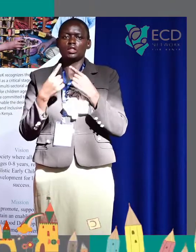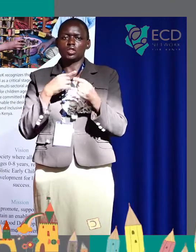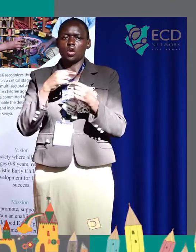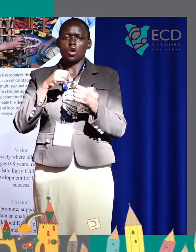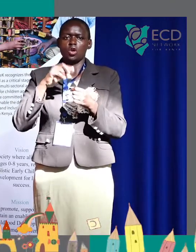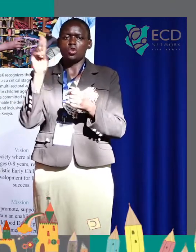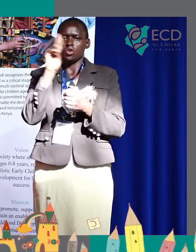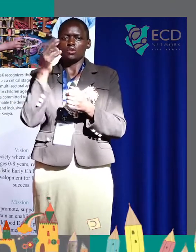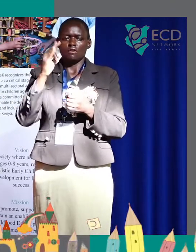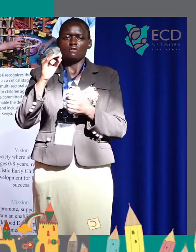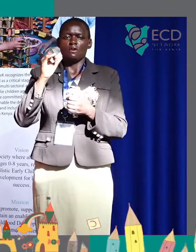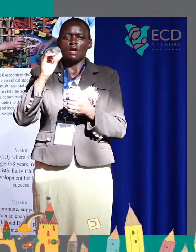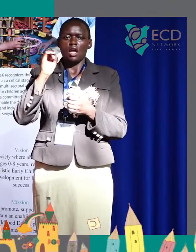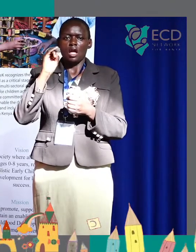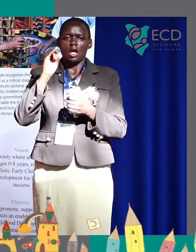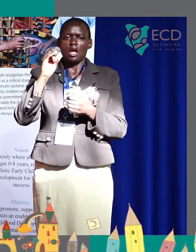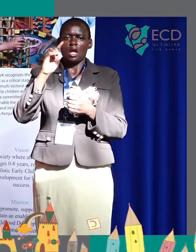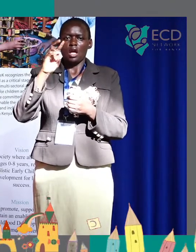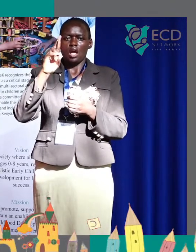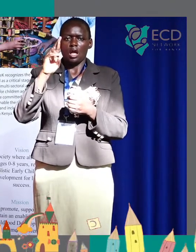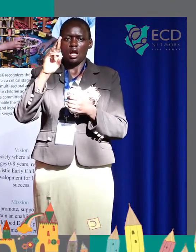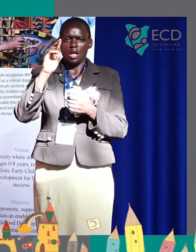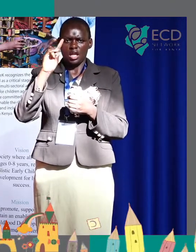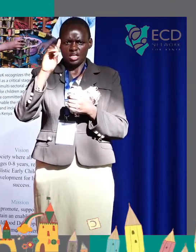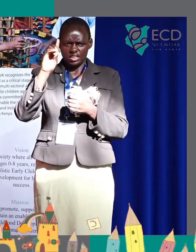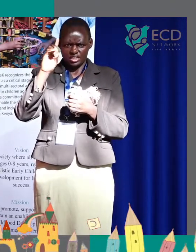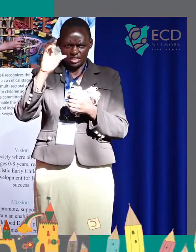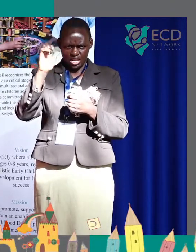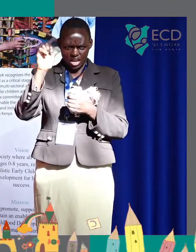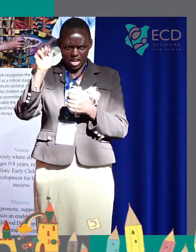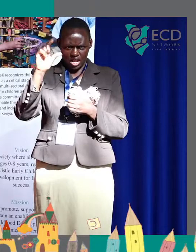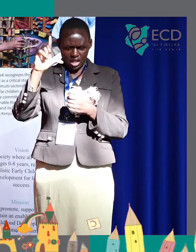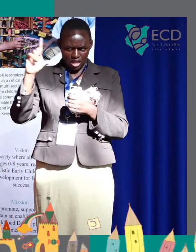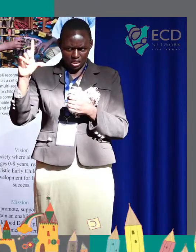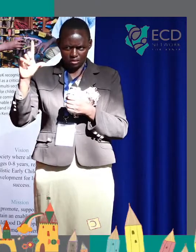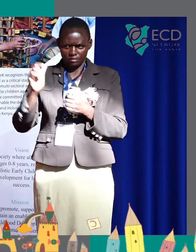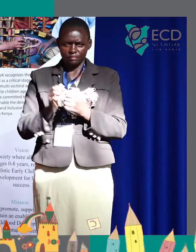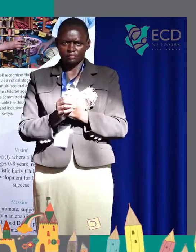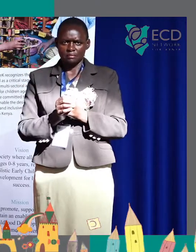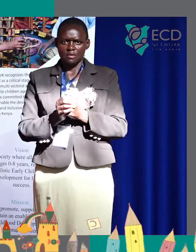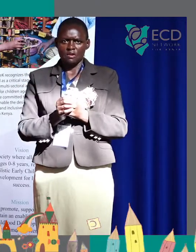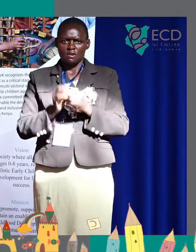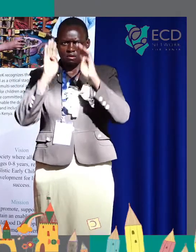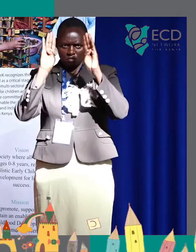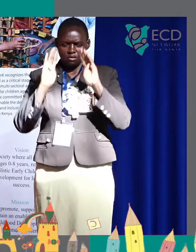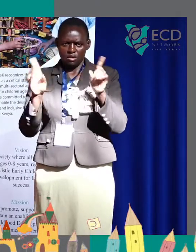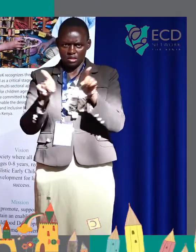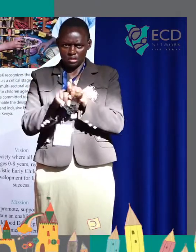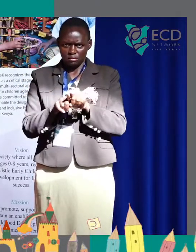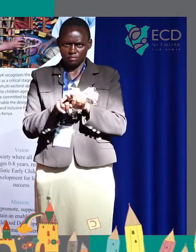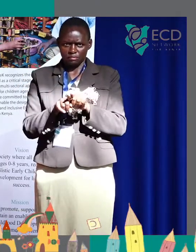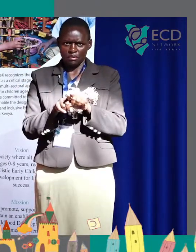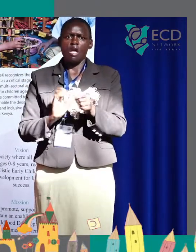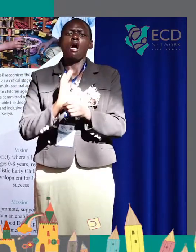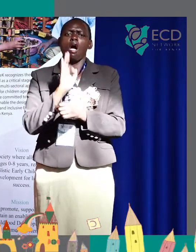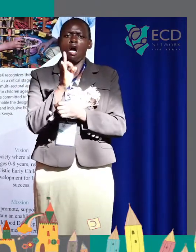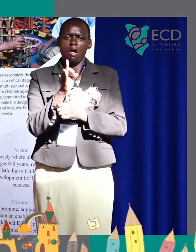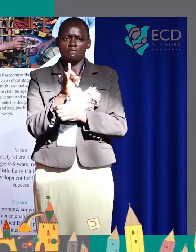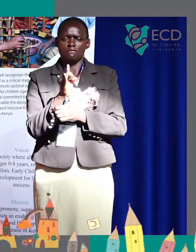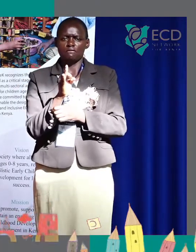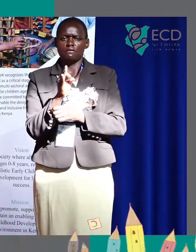of IDELA for ECD learners assessment. Very important. After